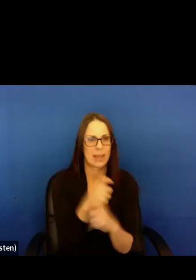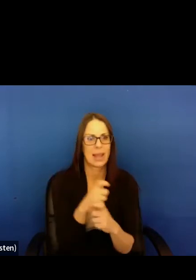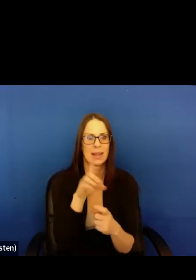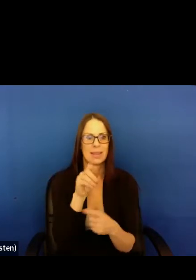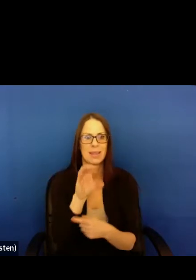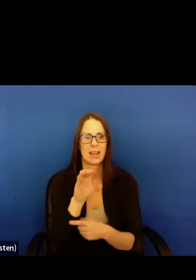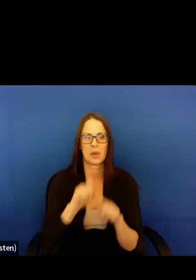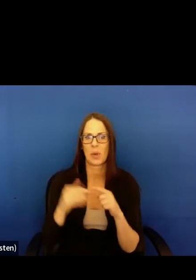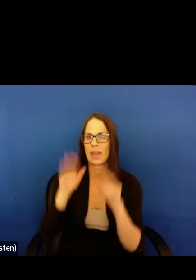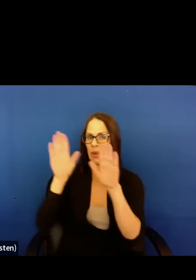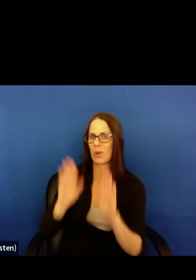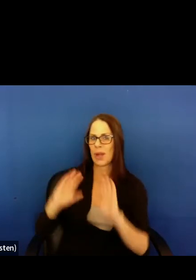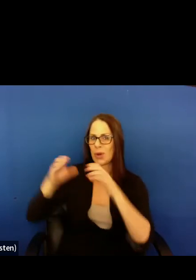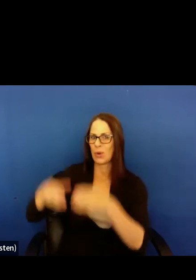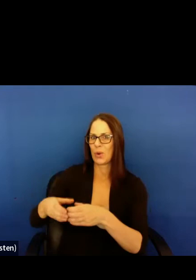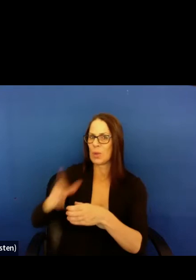that currently.